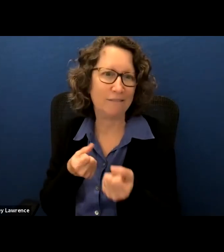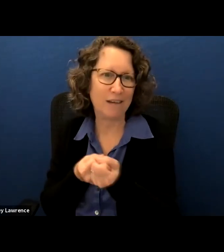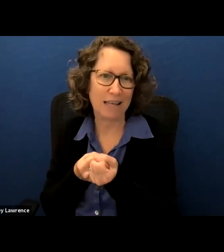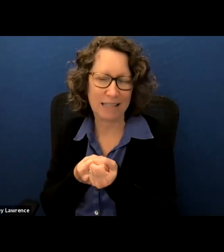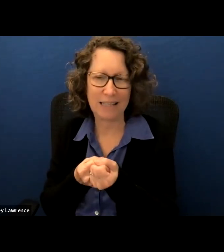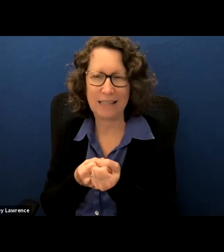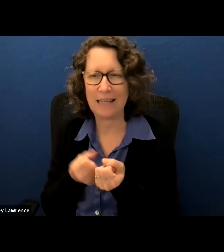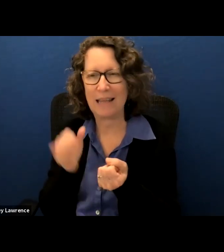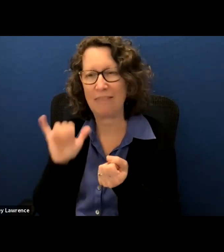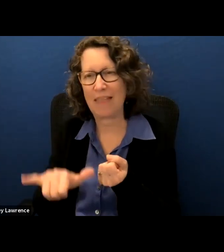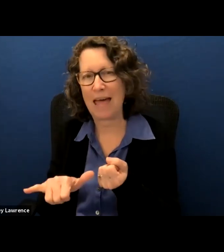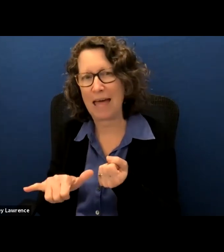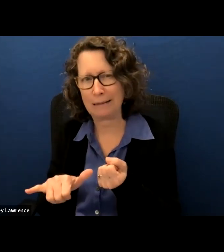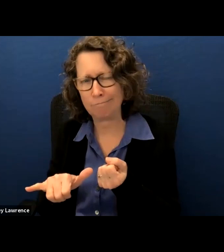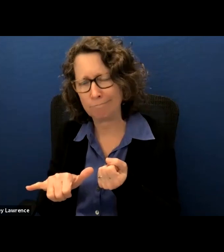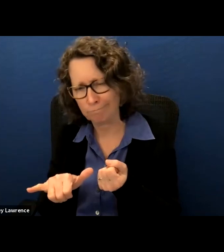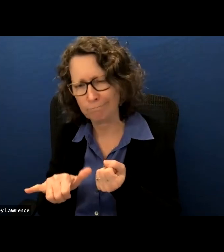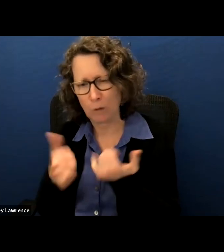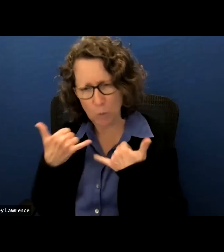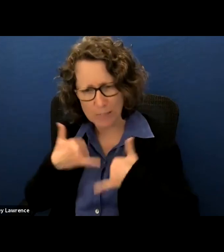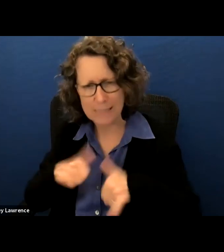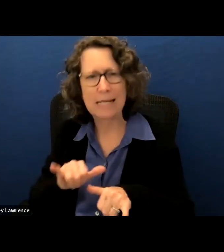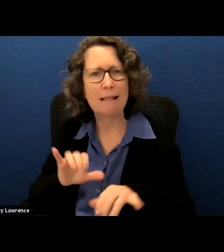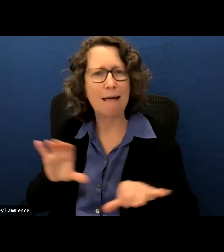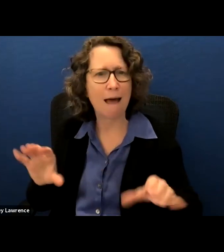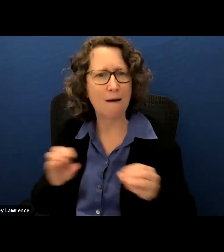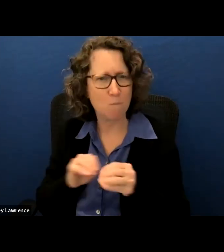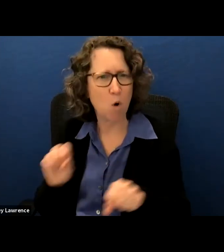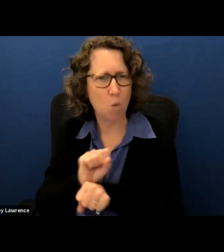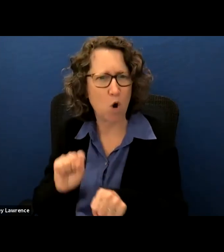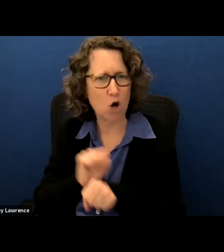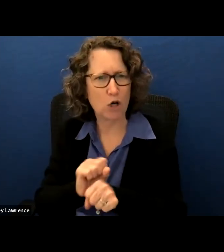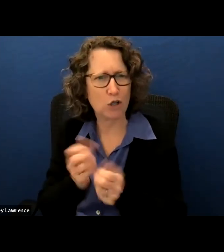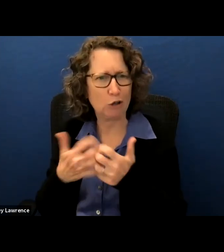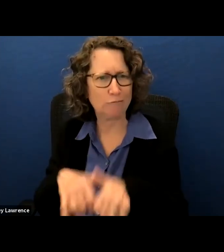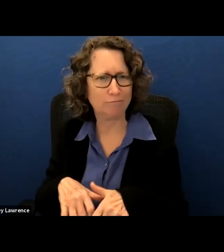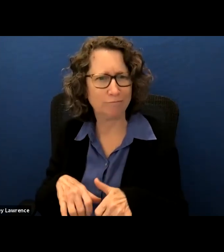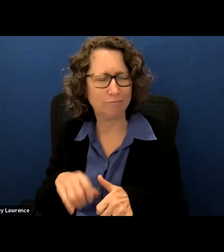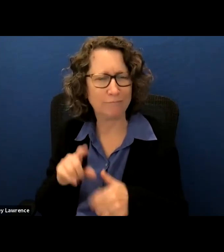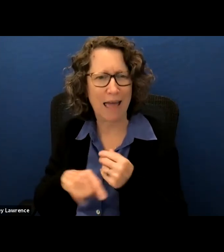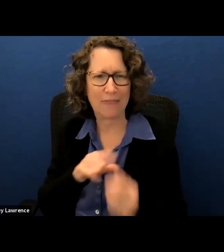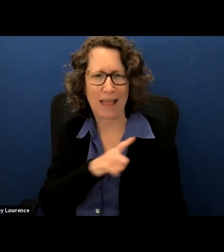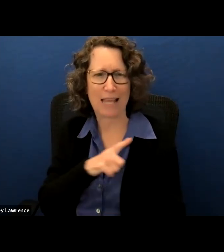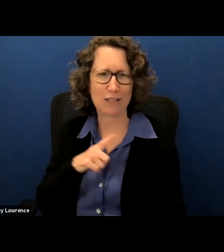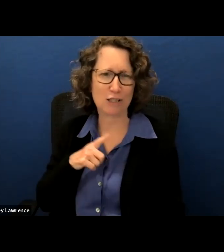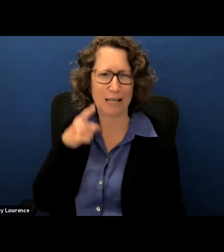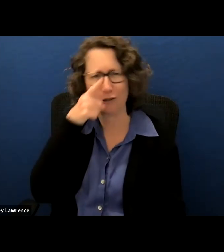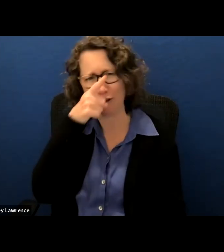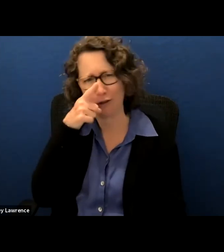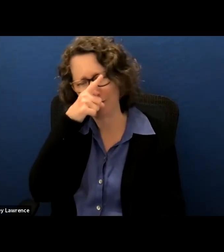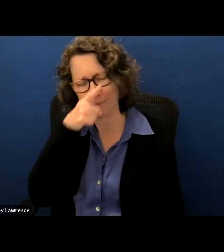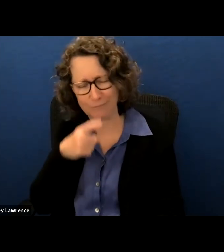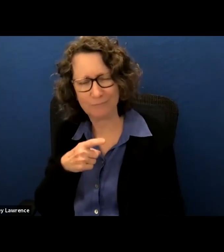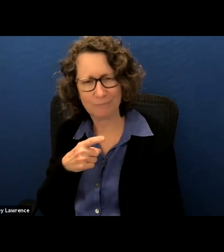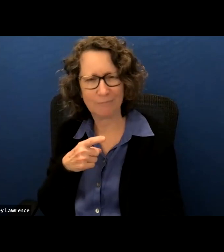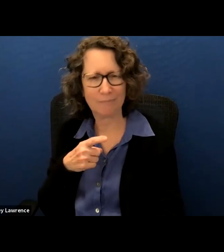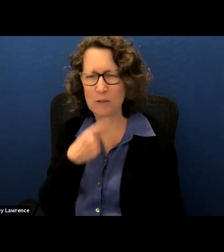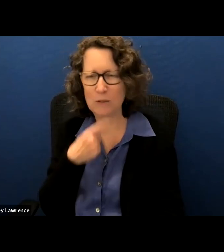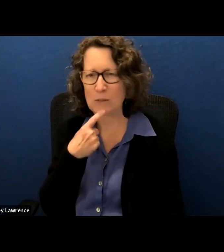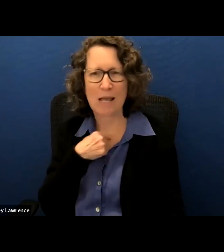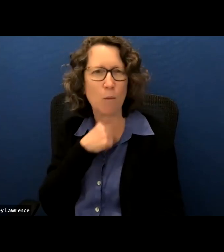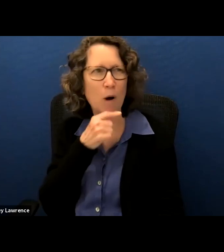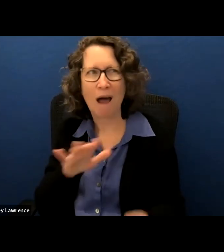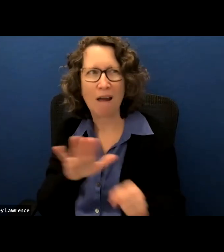And that's work that we still have to do at the legislature level to say we're not